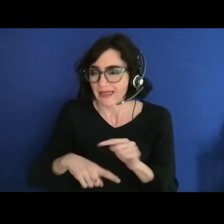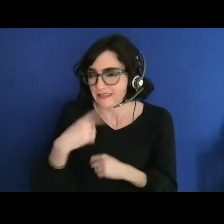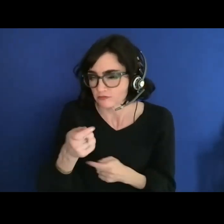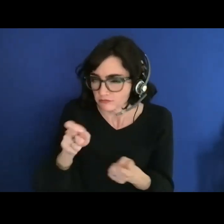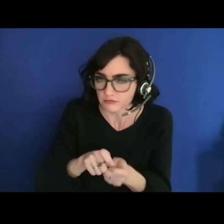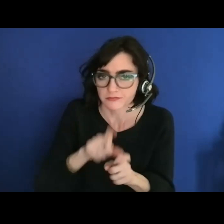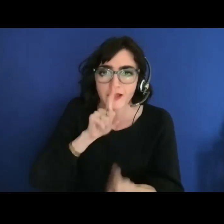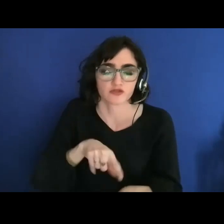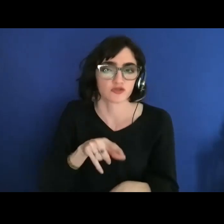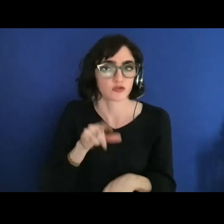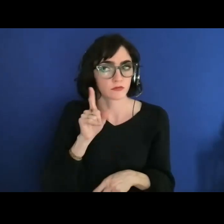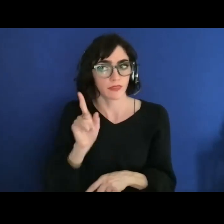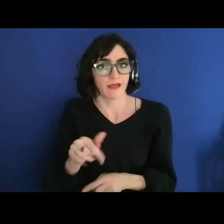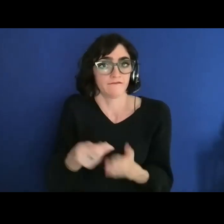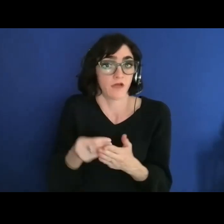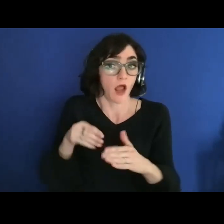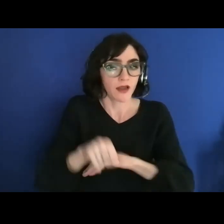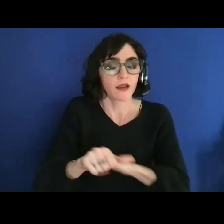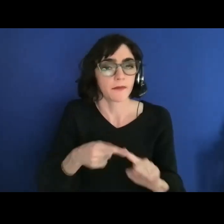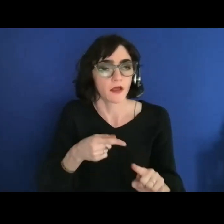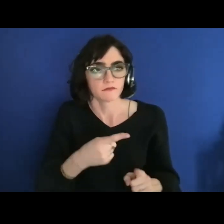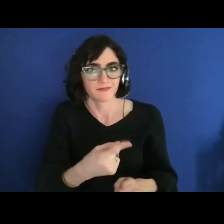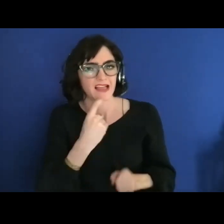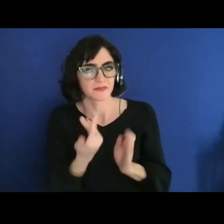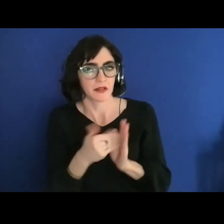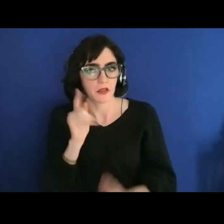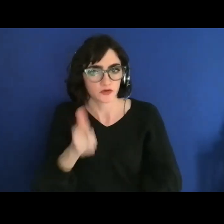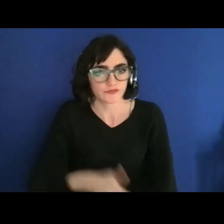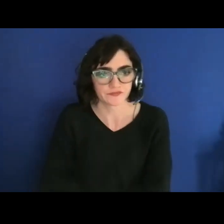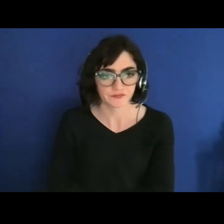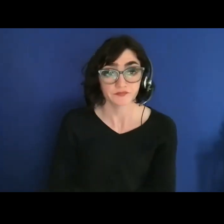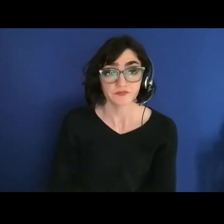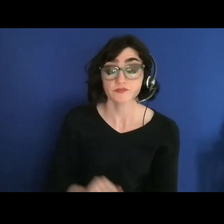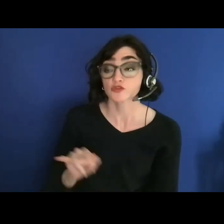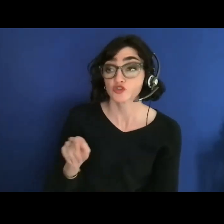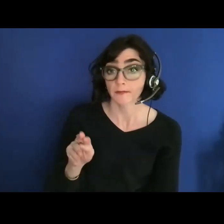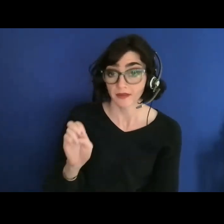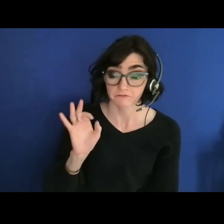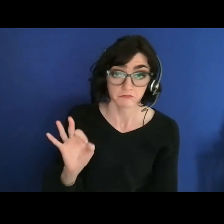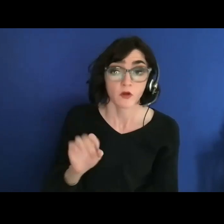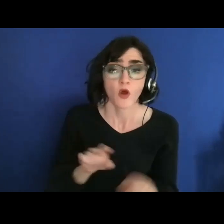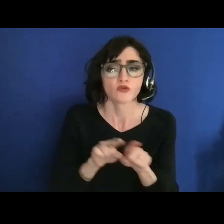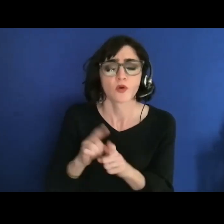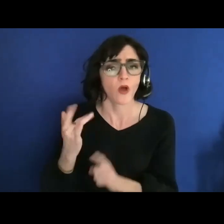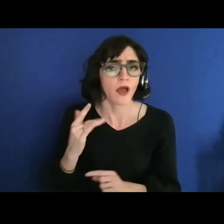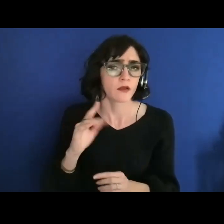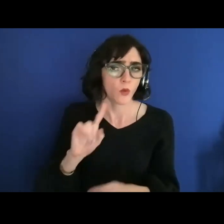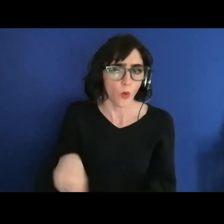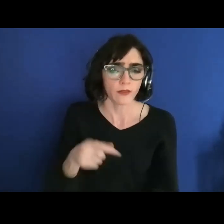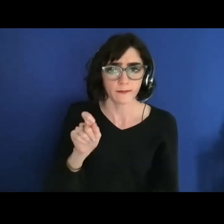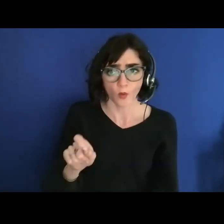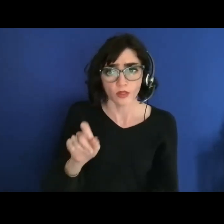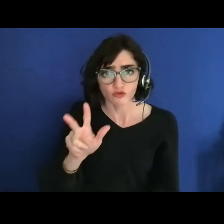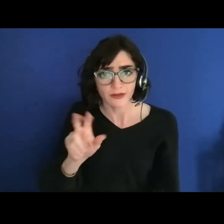on. Okay, that's a good one to circle back on. And then why are only 0.3% of calls to phone centers going to active rescue? Is it